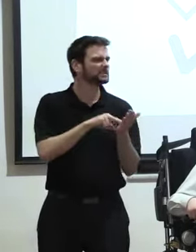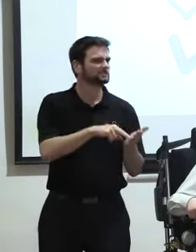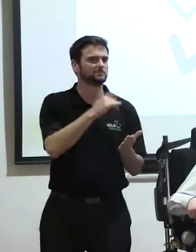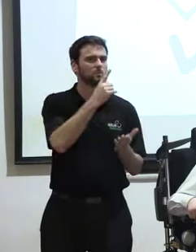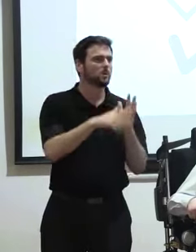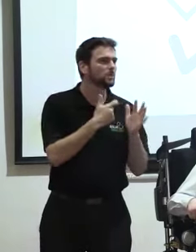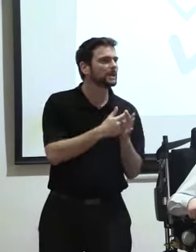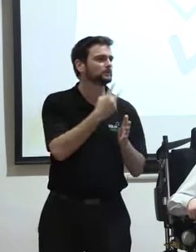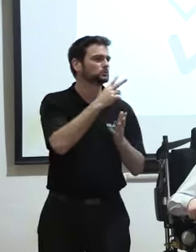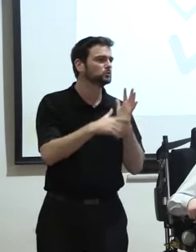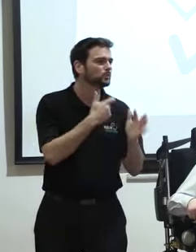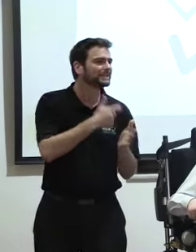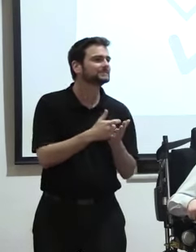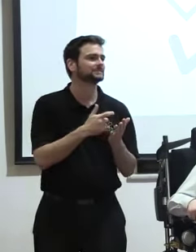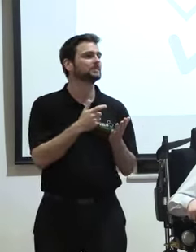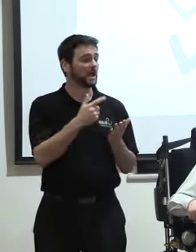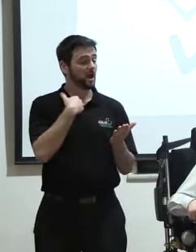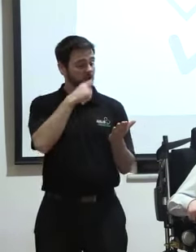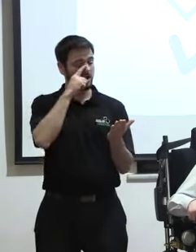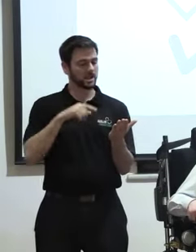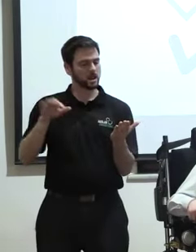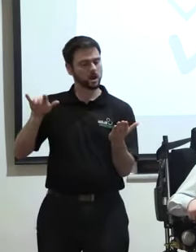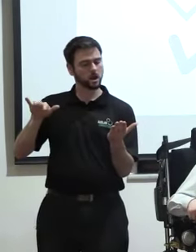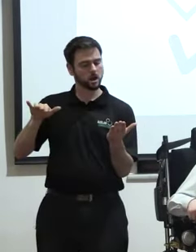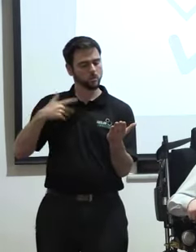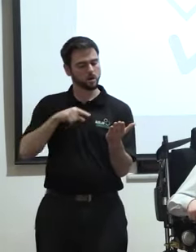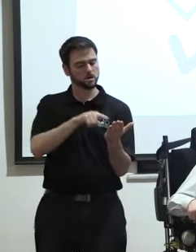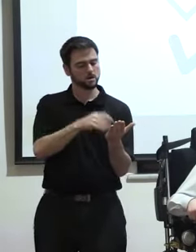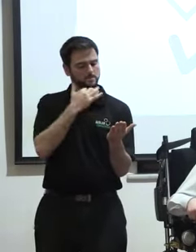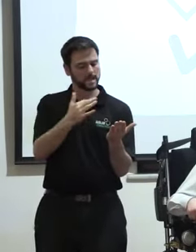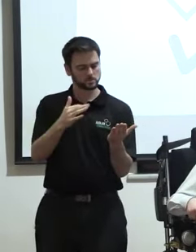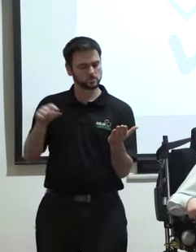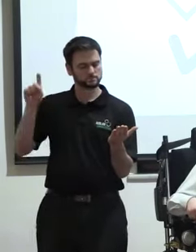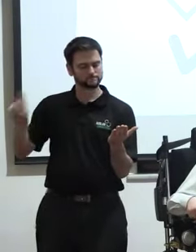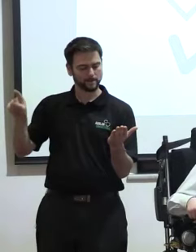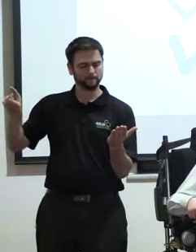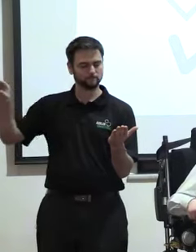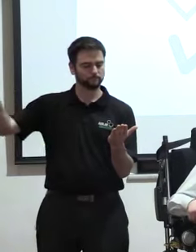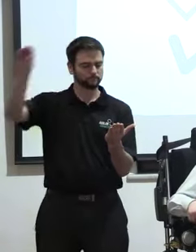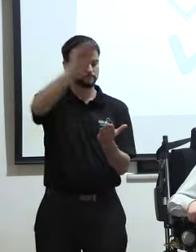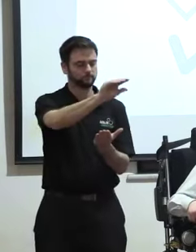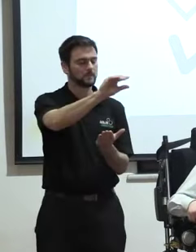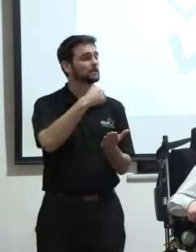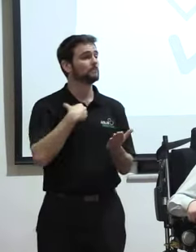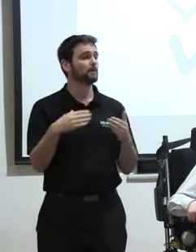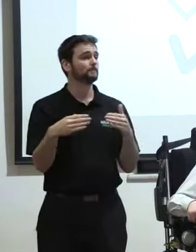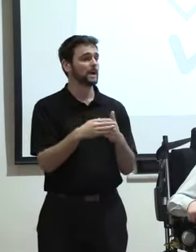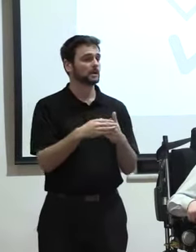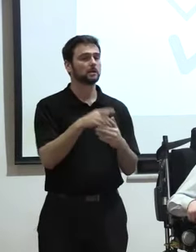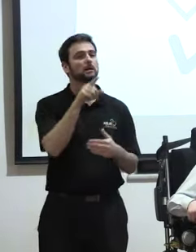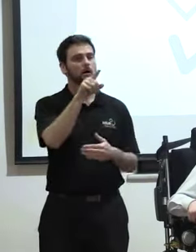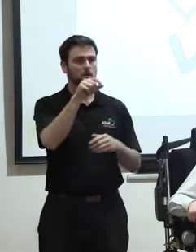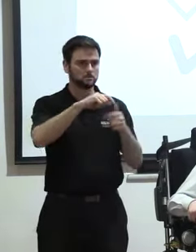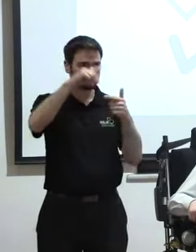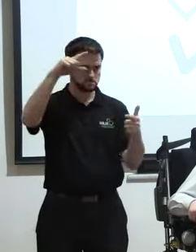get the money in your bank account before you pay them. So that's not really a concern, if you know that. So I'm